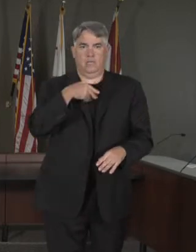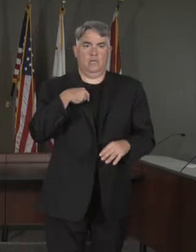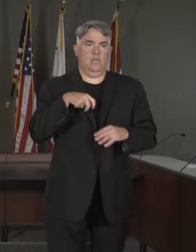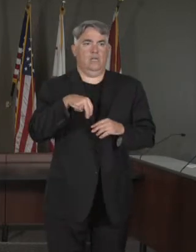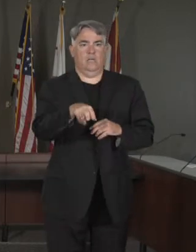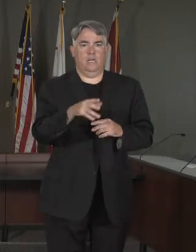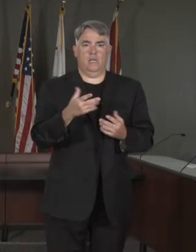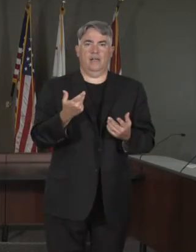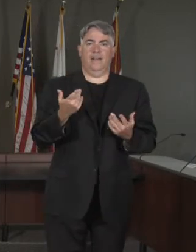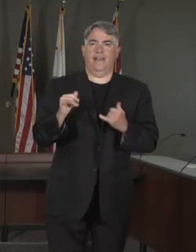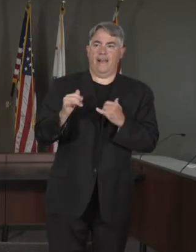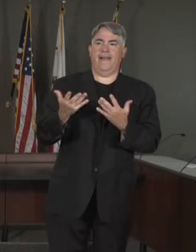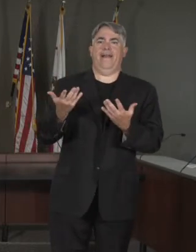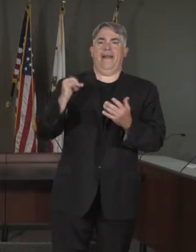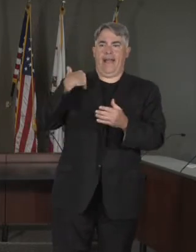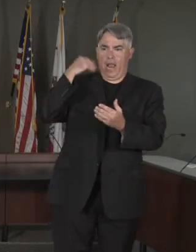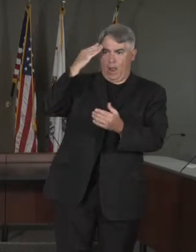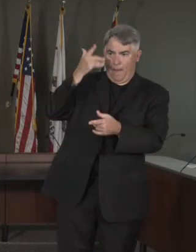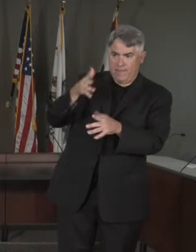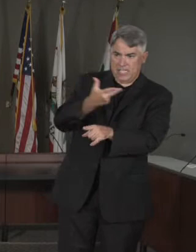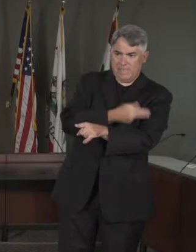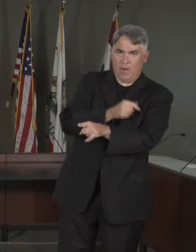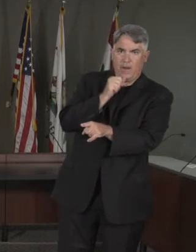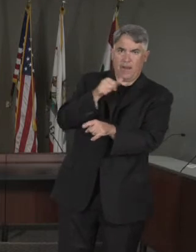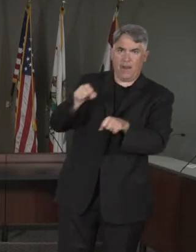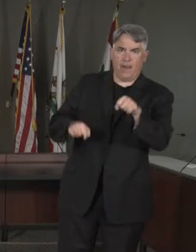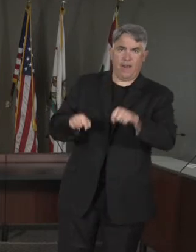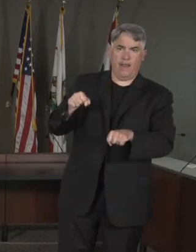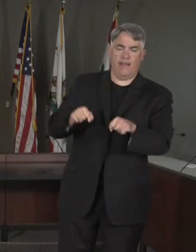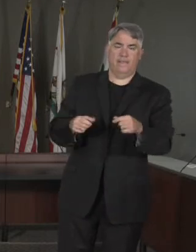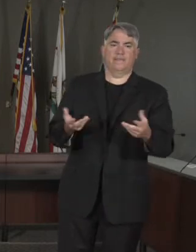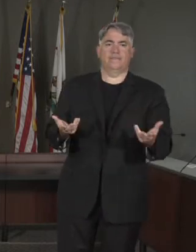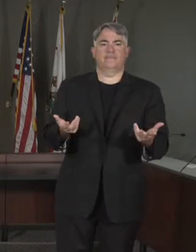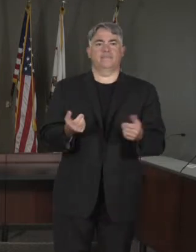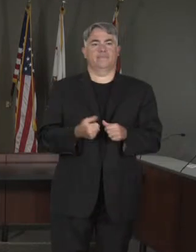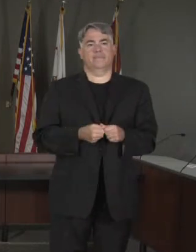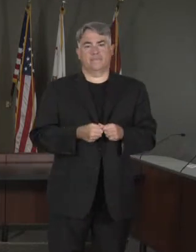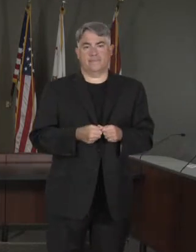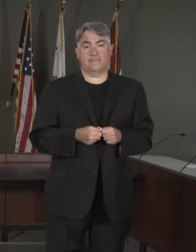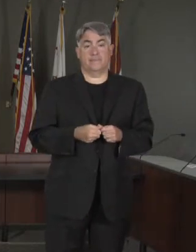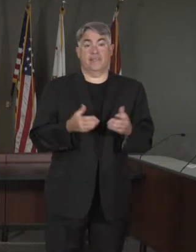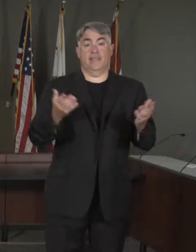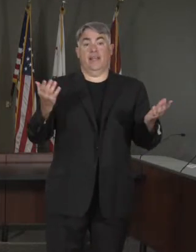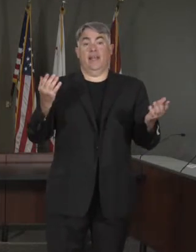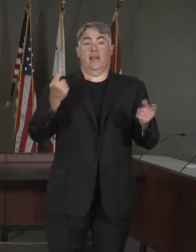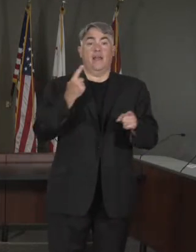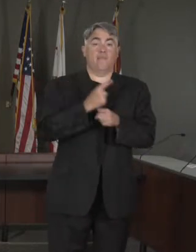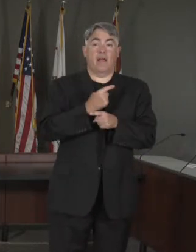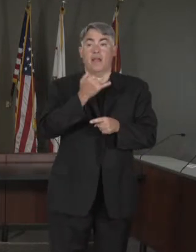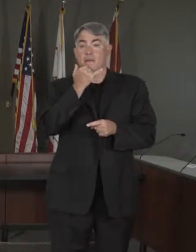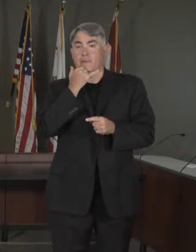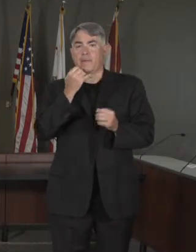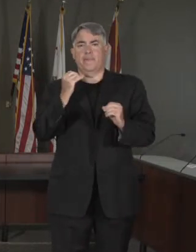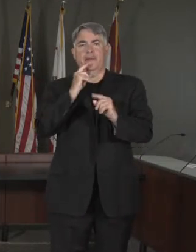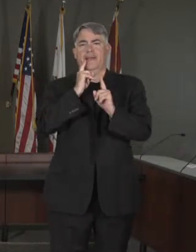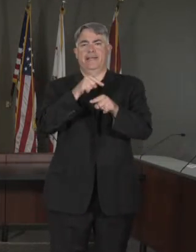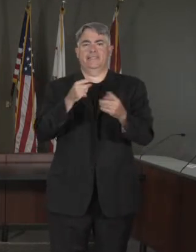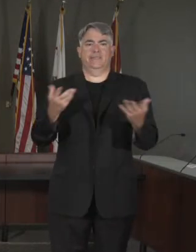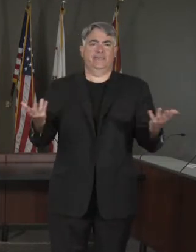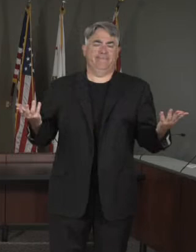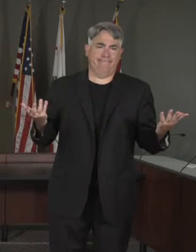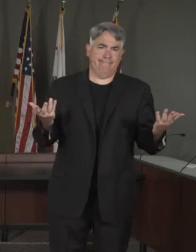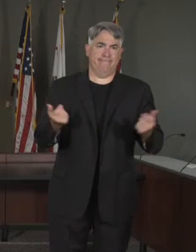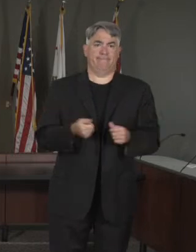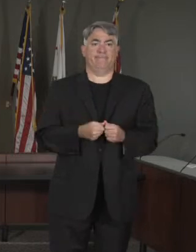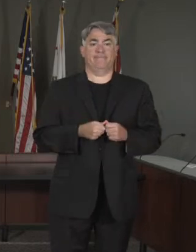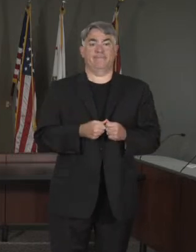So I don't have any magic answers here. It's very challenging, and I can imagine that this is very confusing